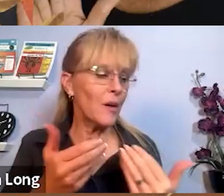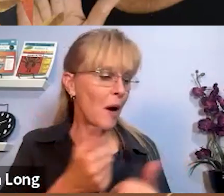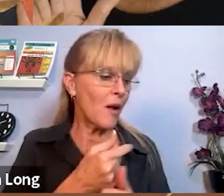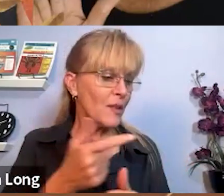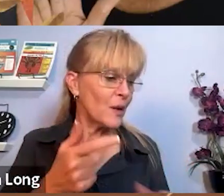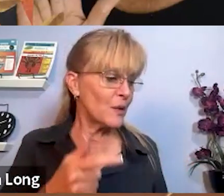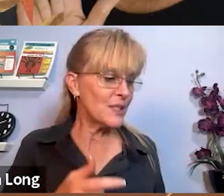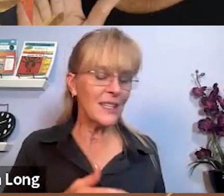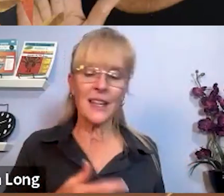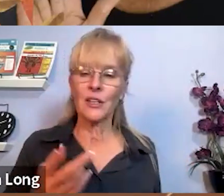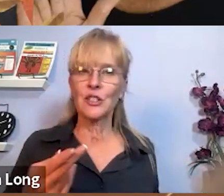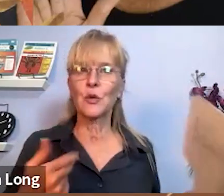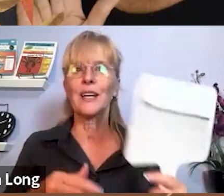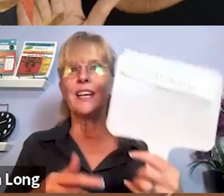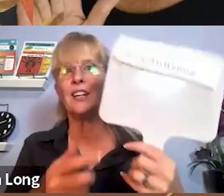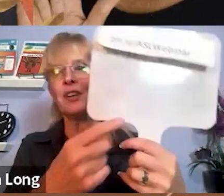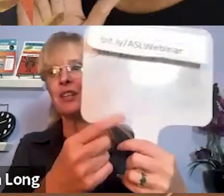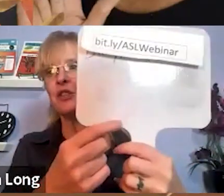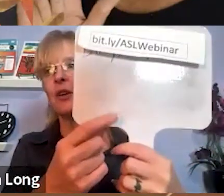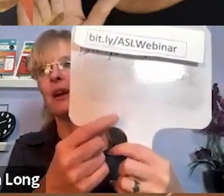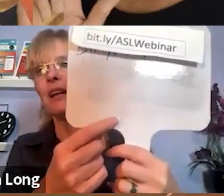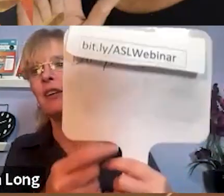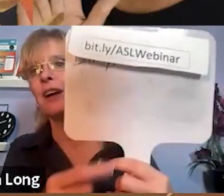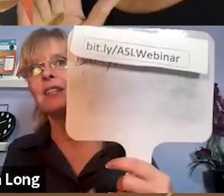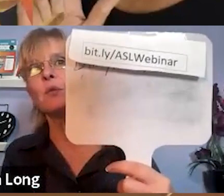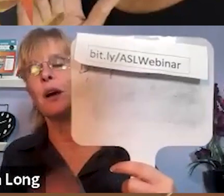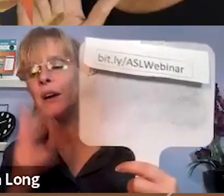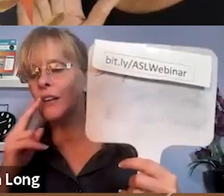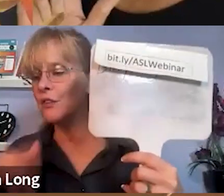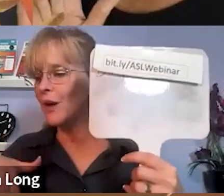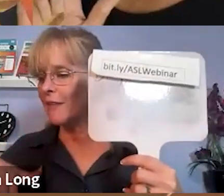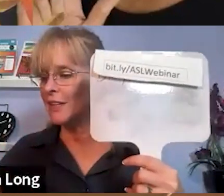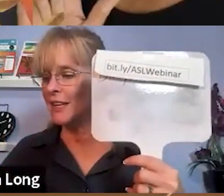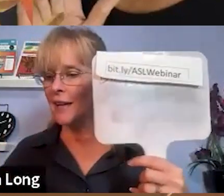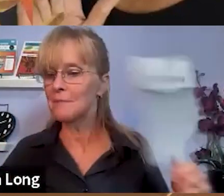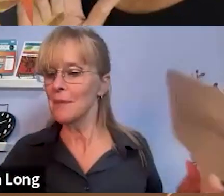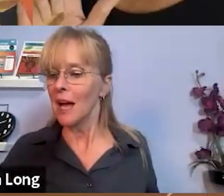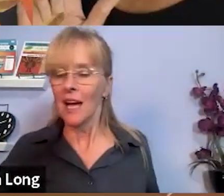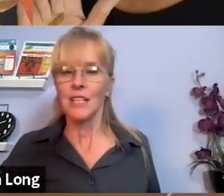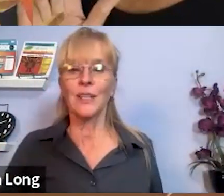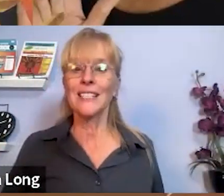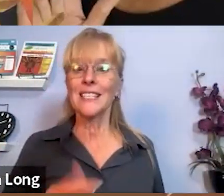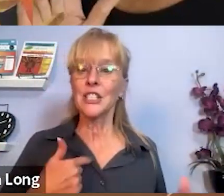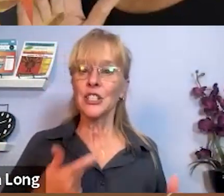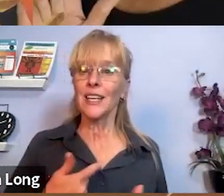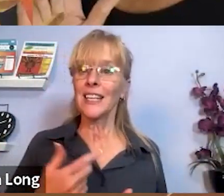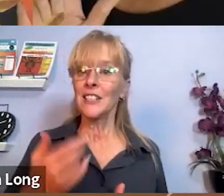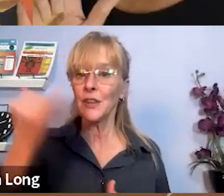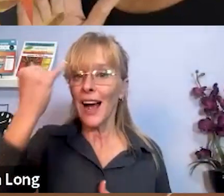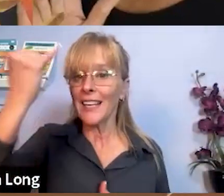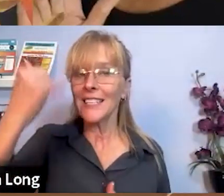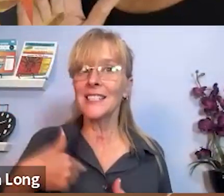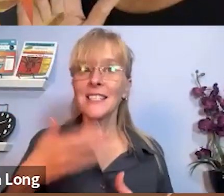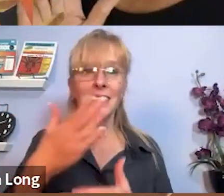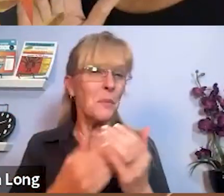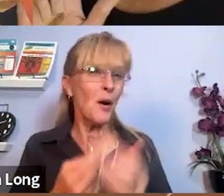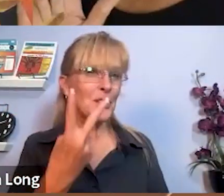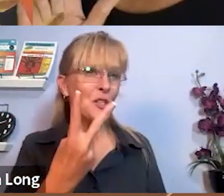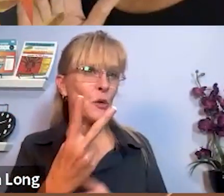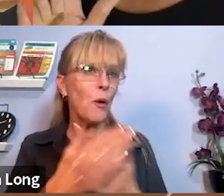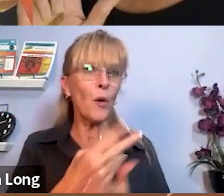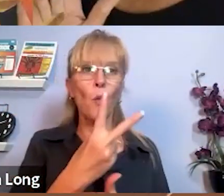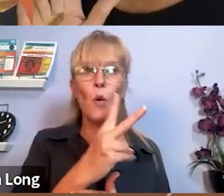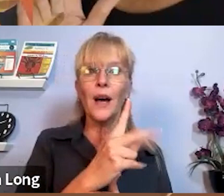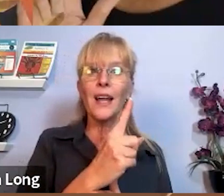so welcome all those that are joining, and you can join right here as well if you haven't yet. So let's get started. These are ideas. This is